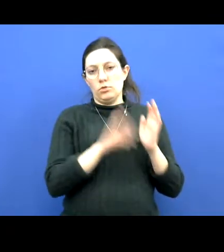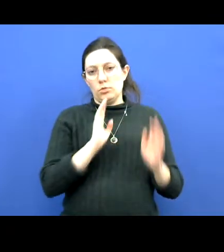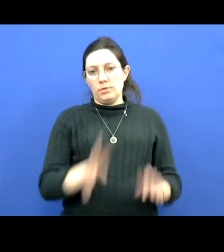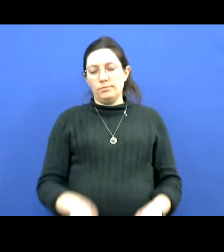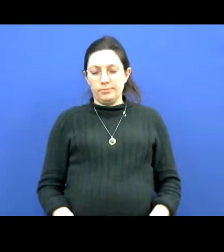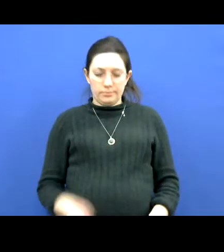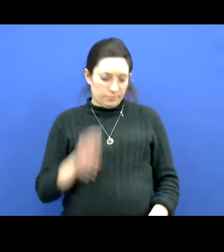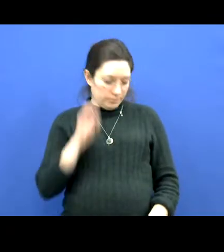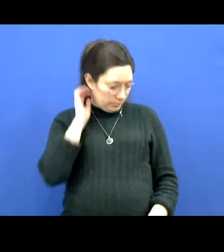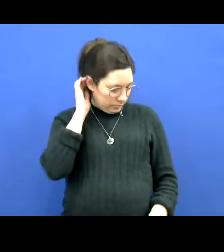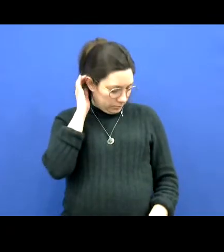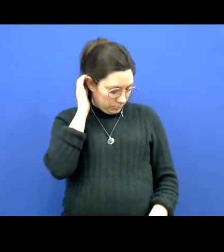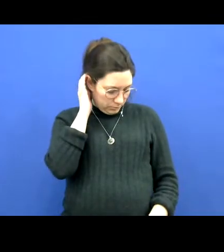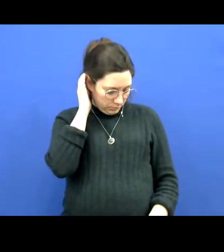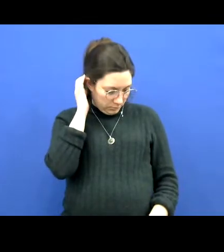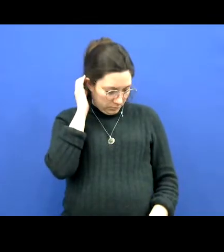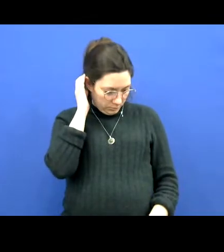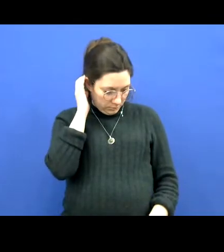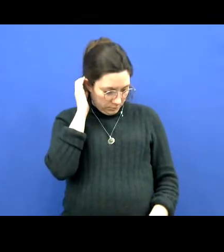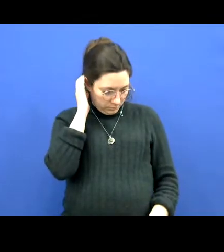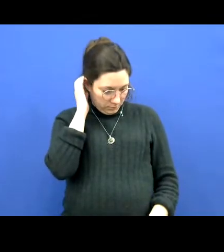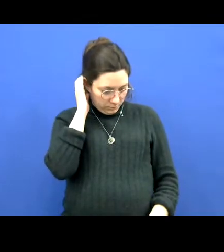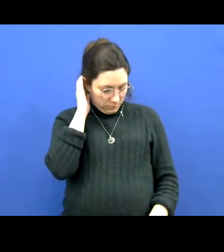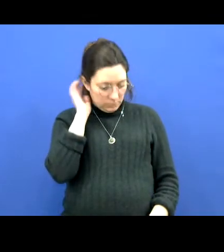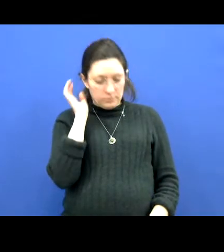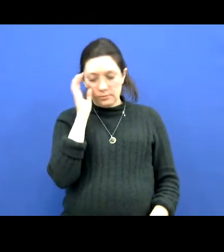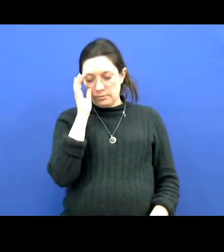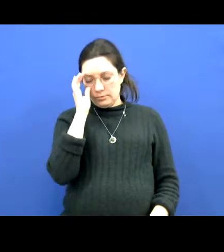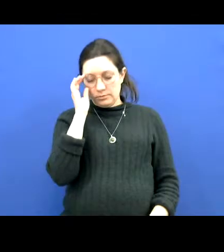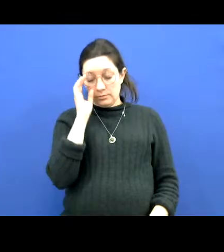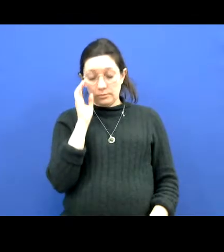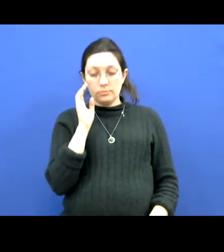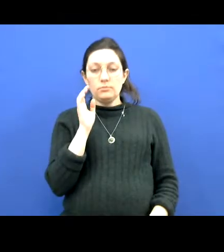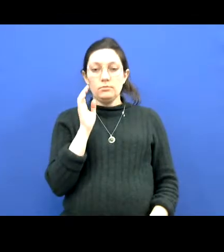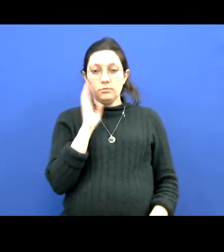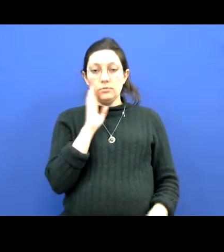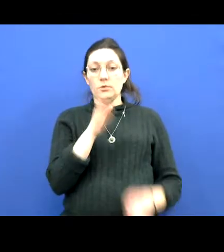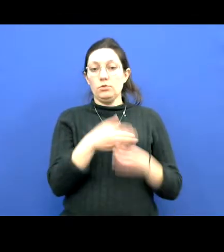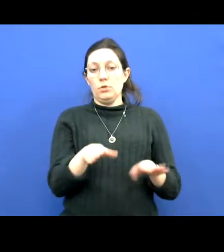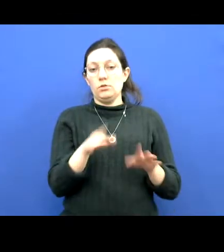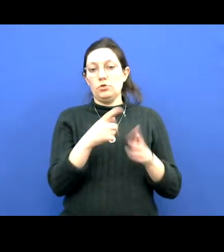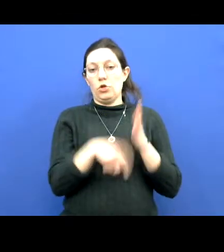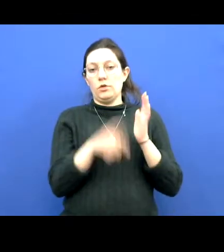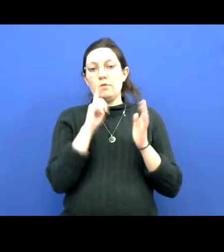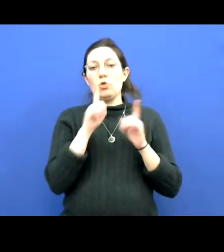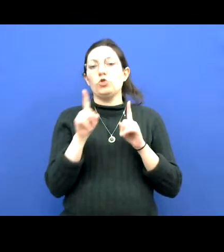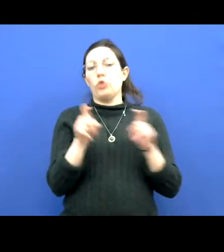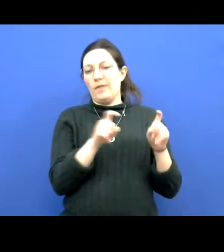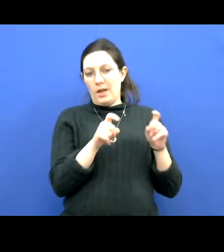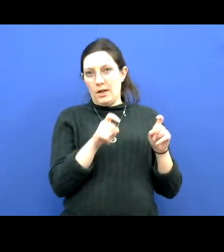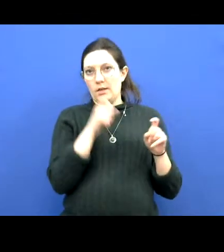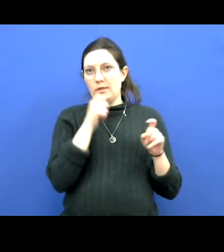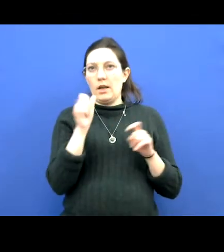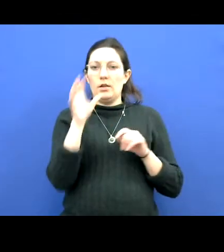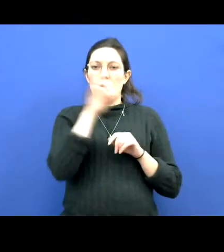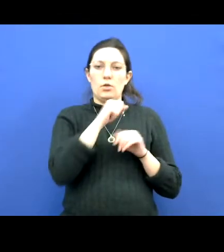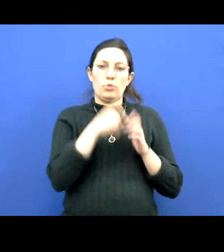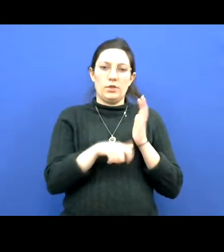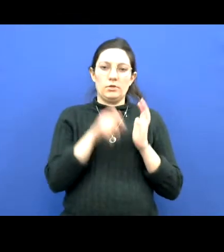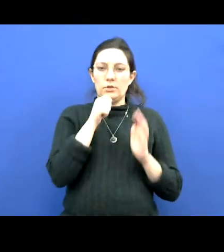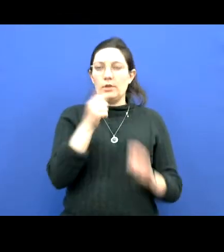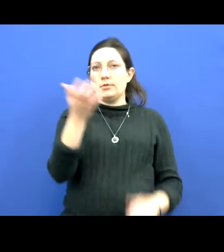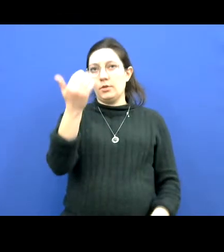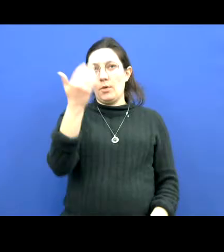appraisals. So, not the appraisal, sorry, the cost of the survey. So, go